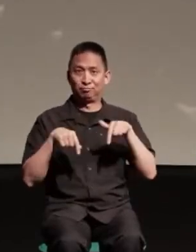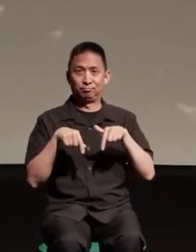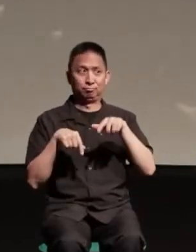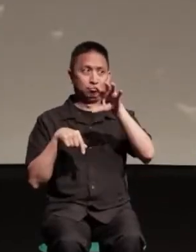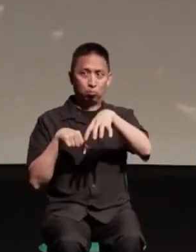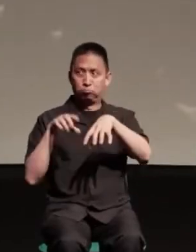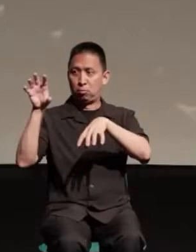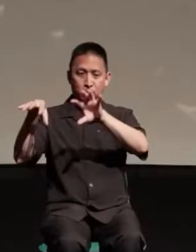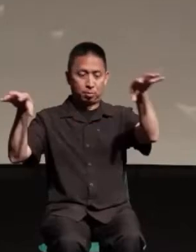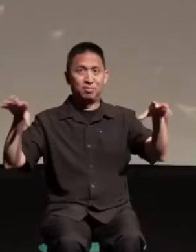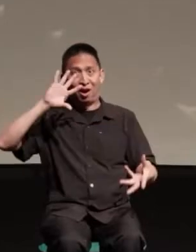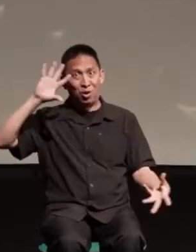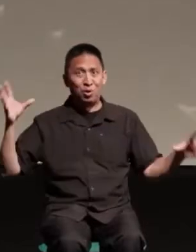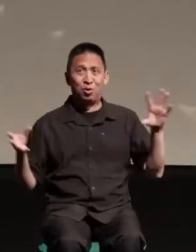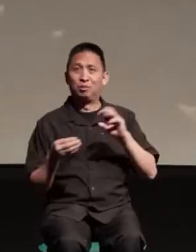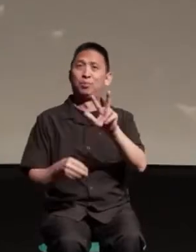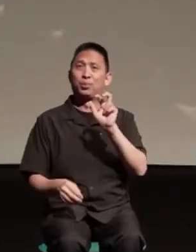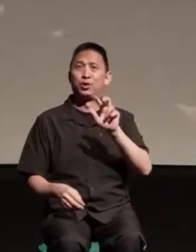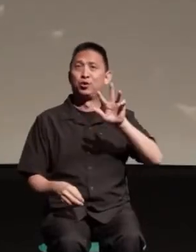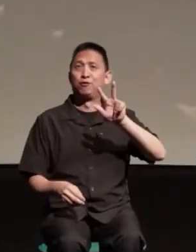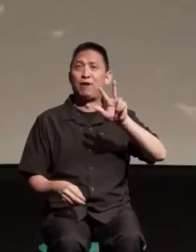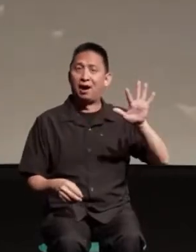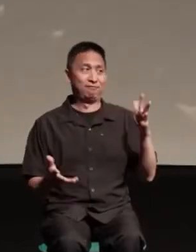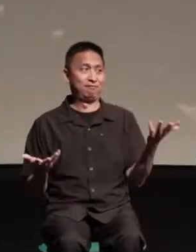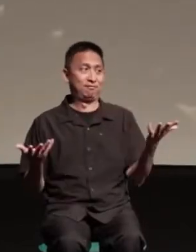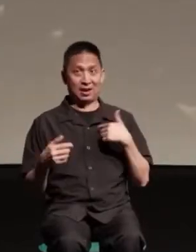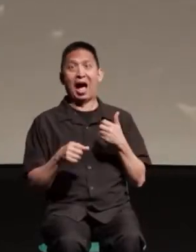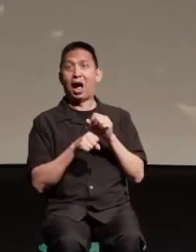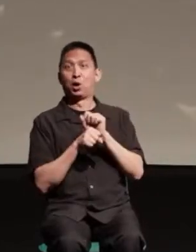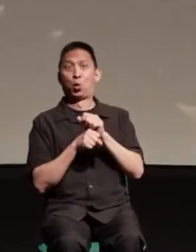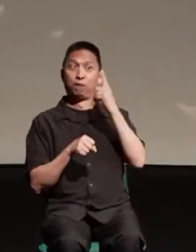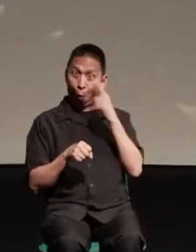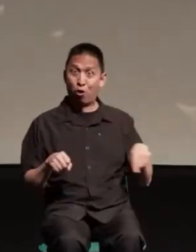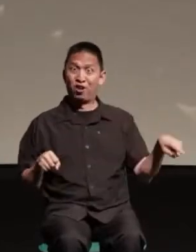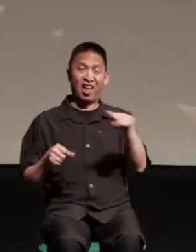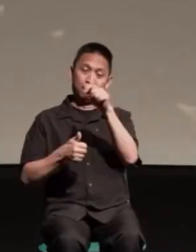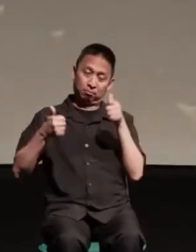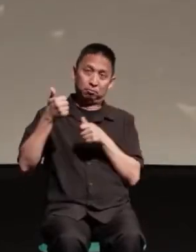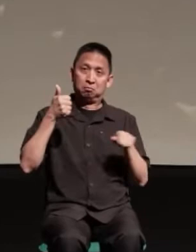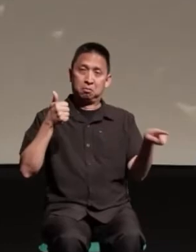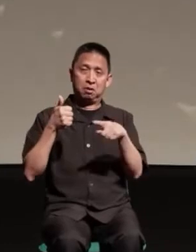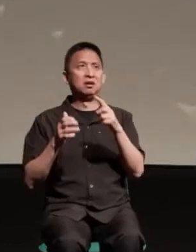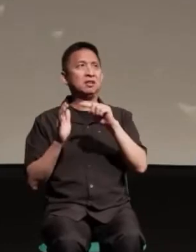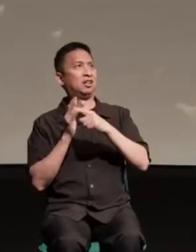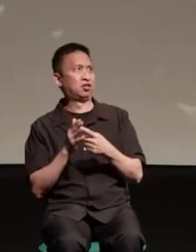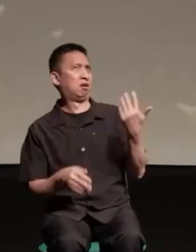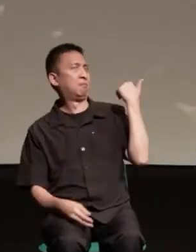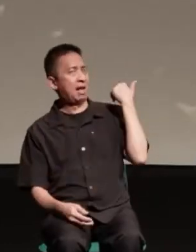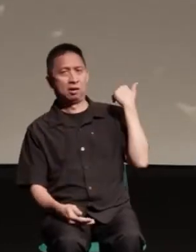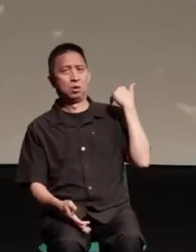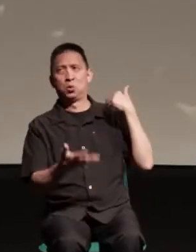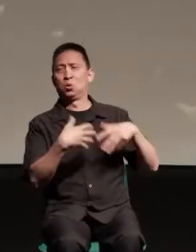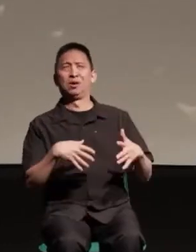are 335 of them. They started founding in 1952 in Houston at the University of Houston. There are now hundreds of